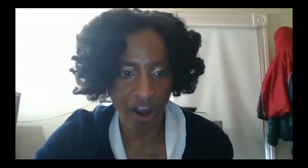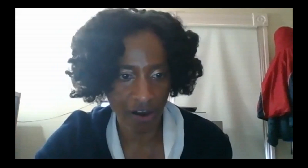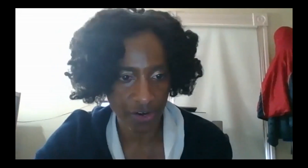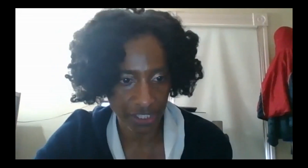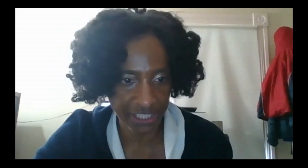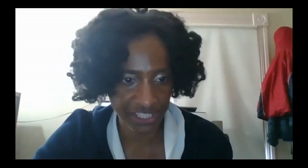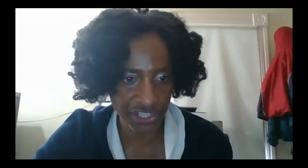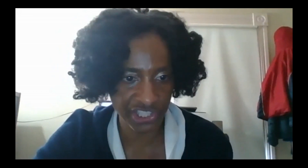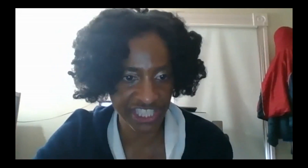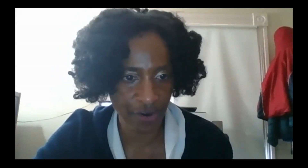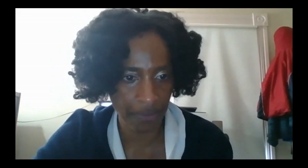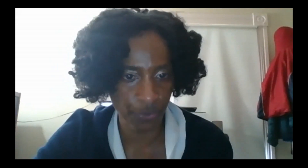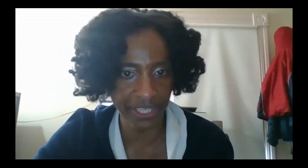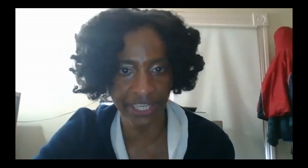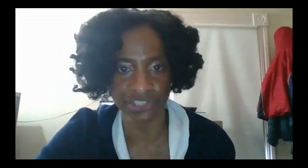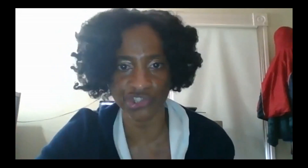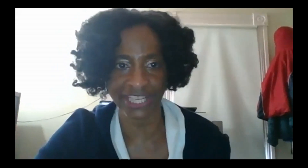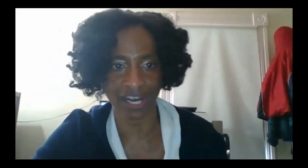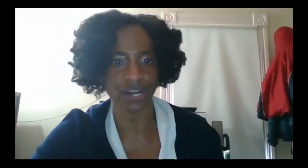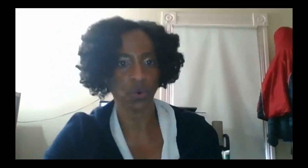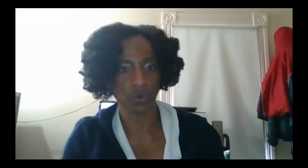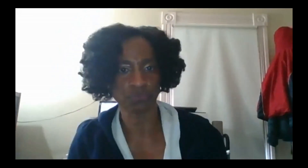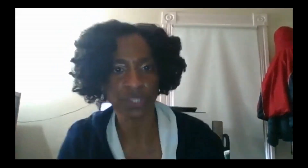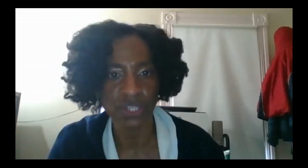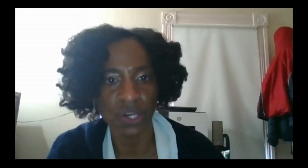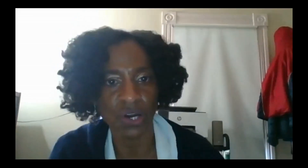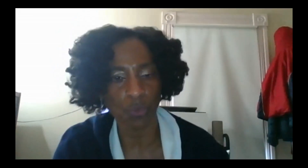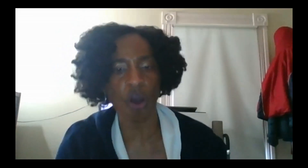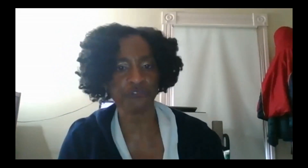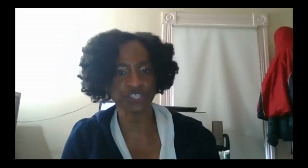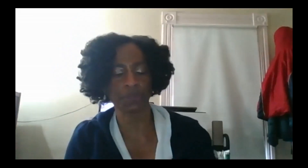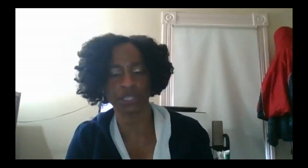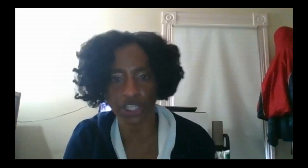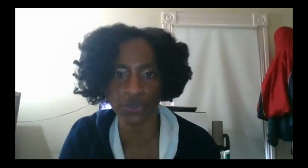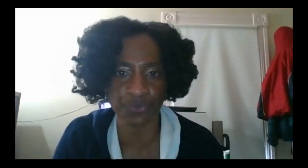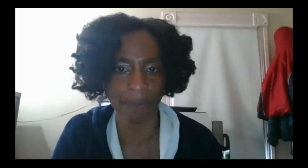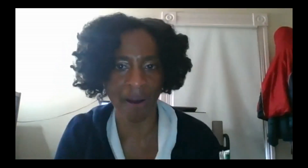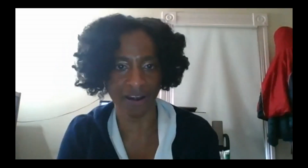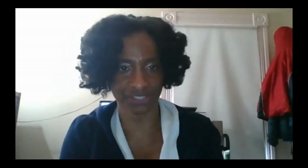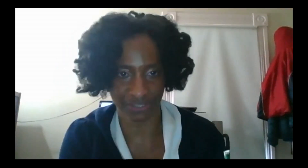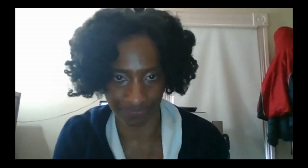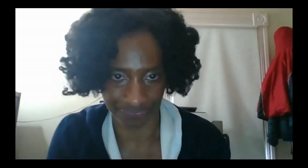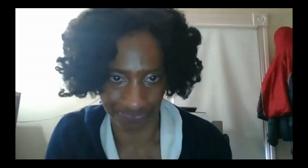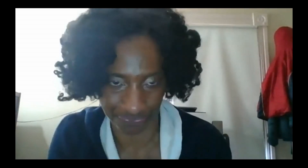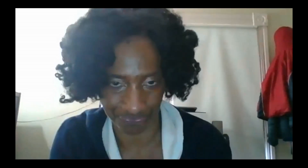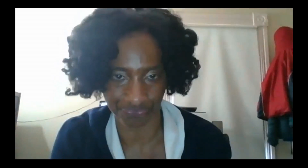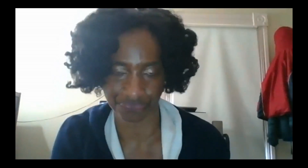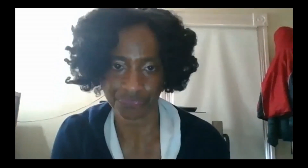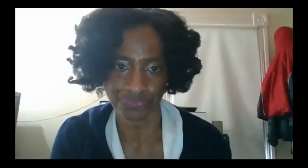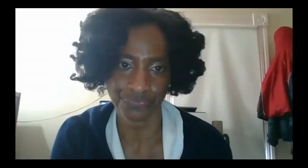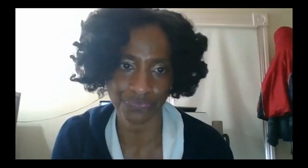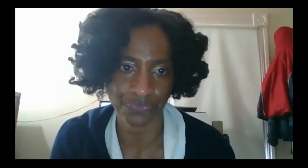and our induction ceremony, and Shayna will offer some concluding remarks.